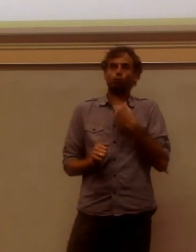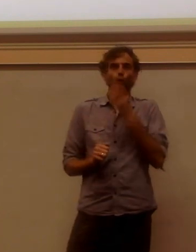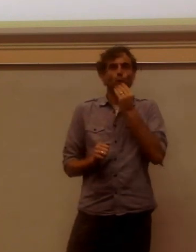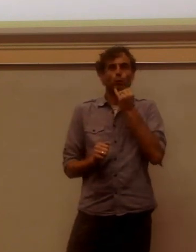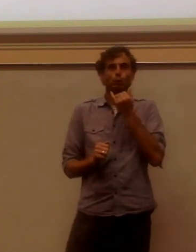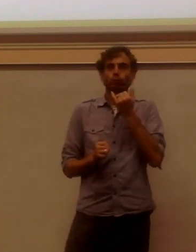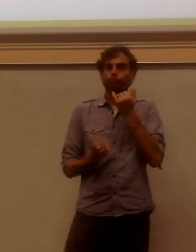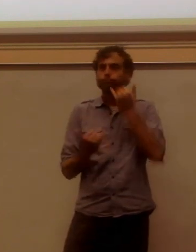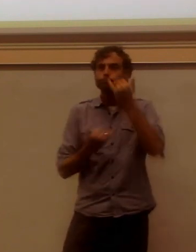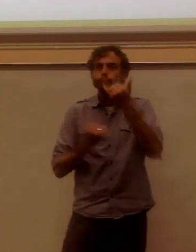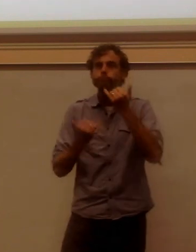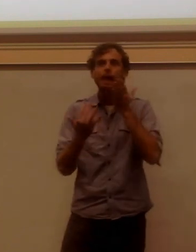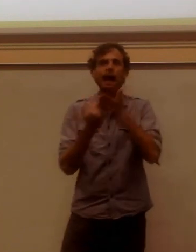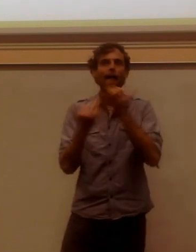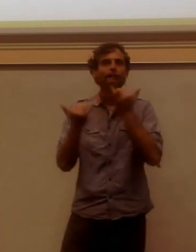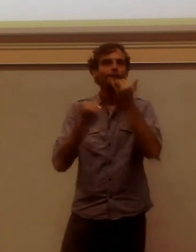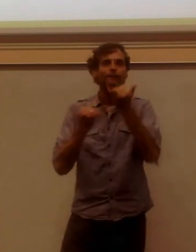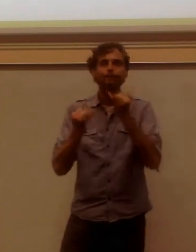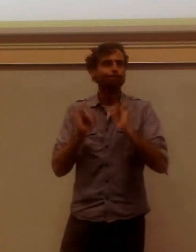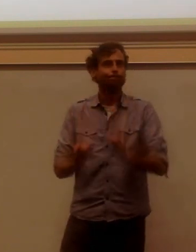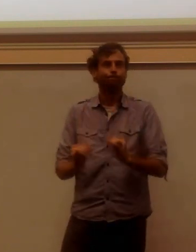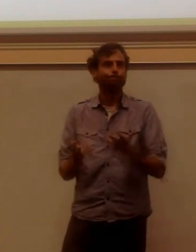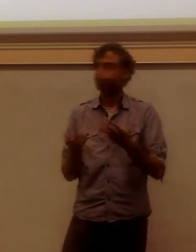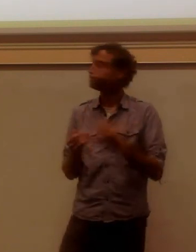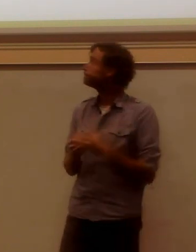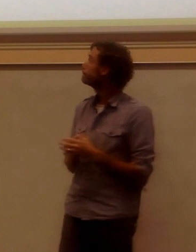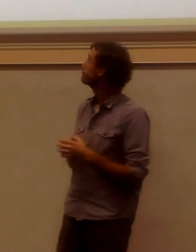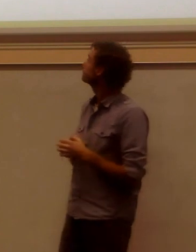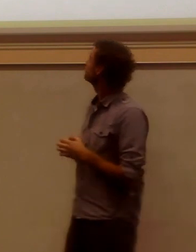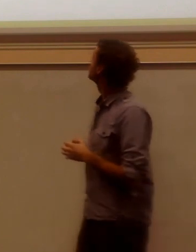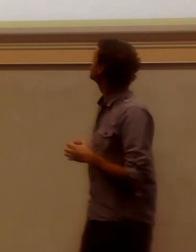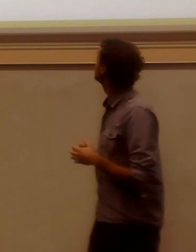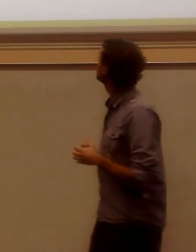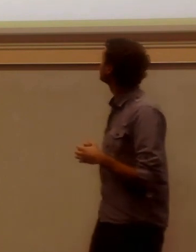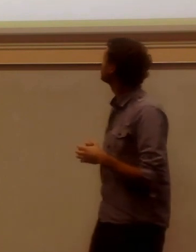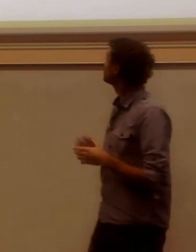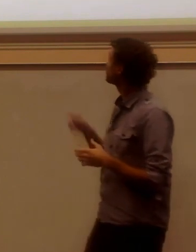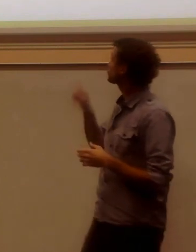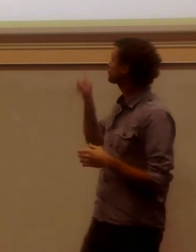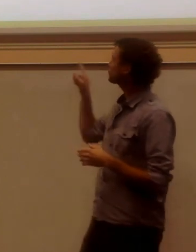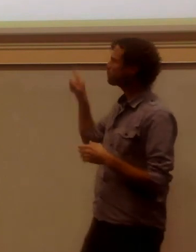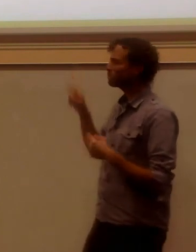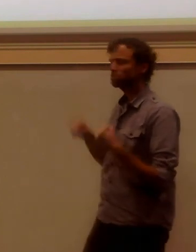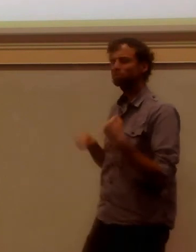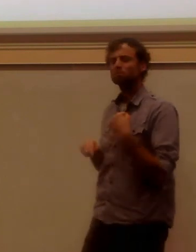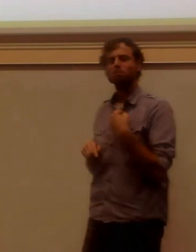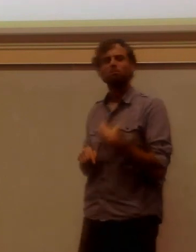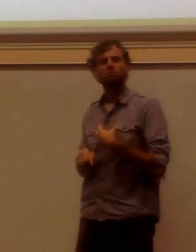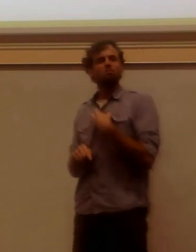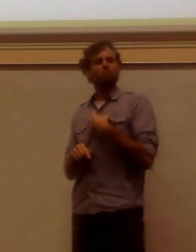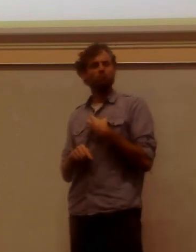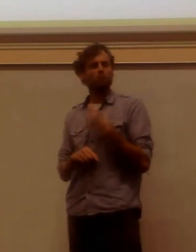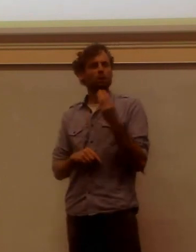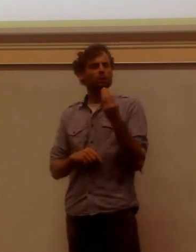Approximately half of the respondents said that they do not have access to the service of their preferred choice currently in their